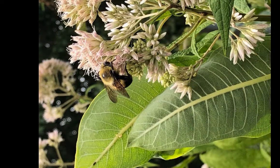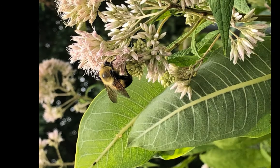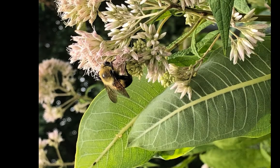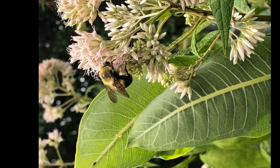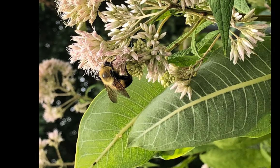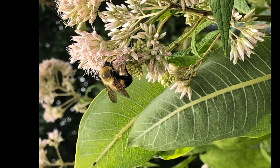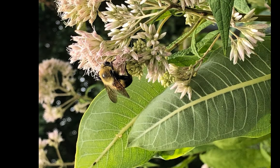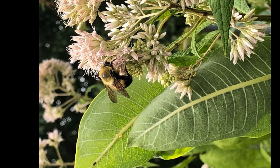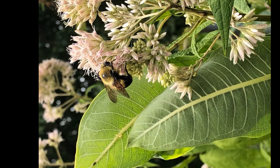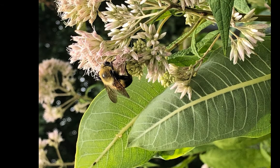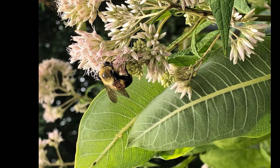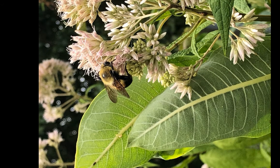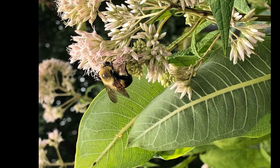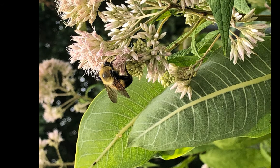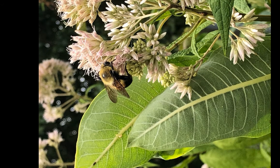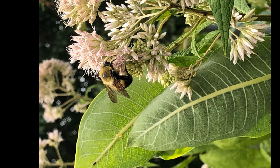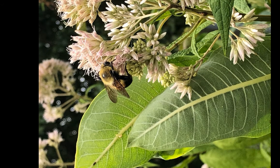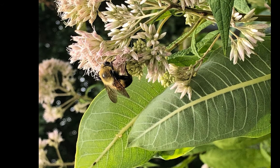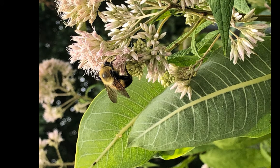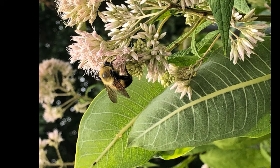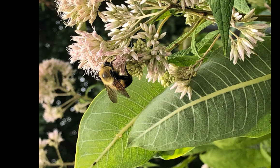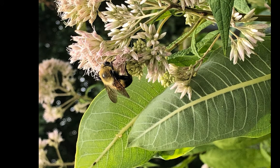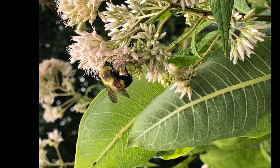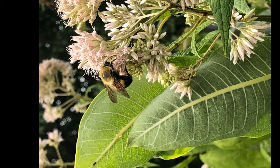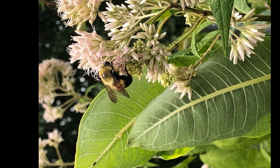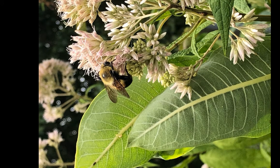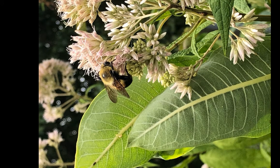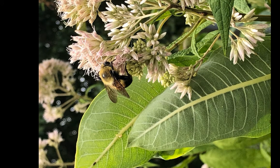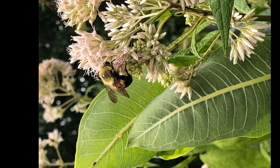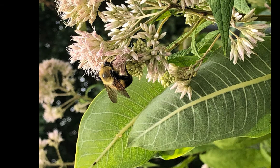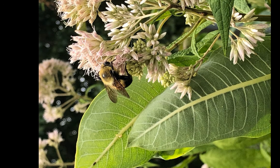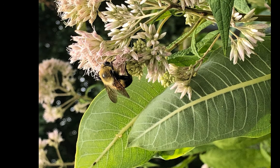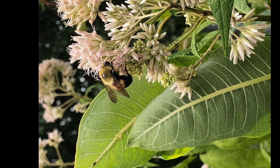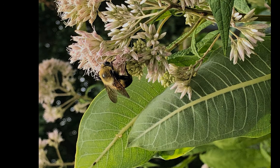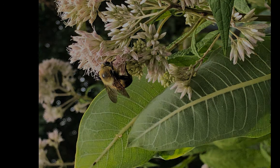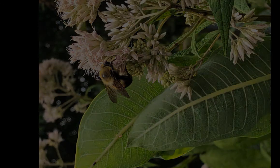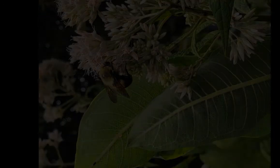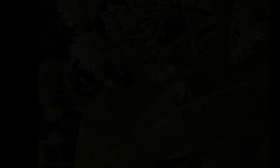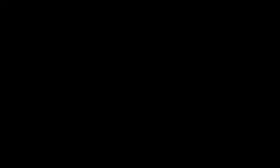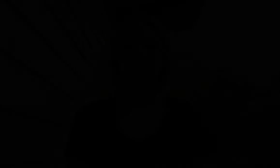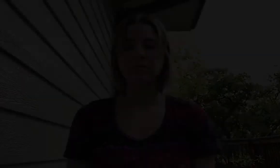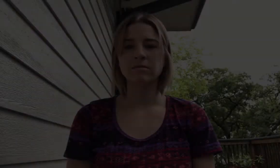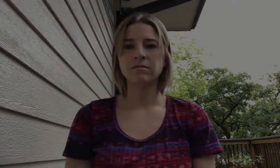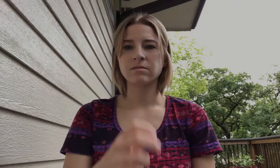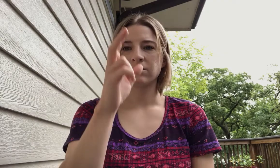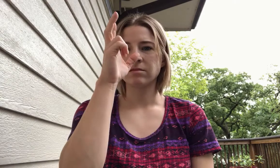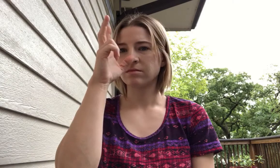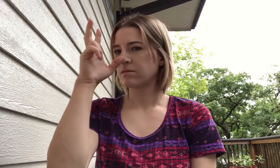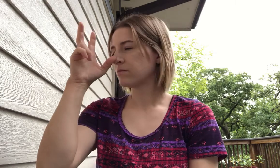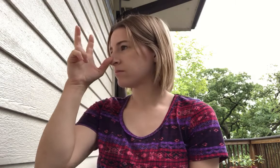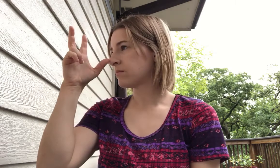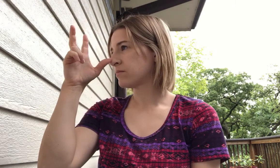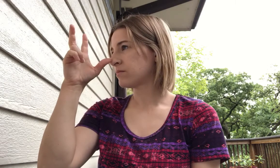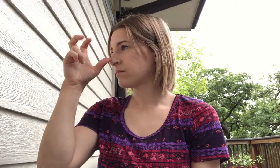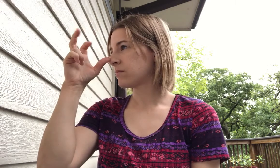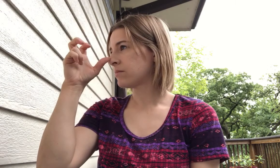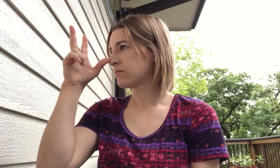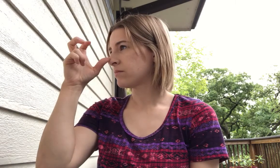If you want to tell your friends about insects in general, the sign for bug is forming the number 3 with your thumb against your nose